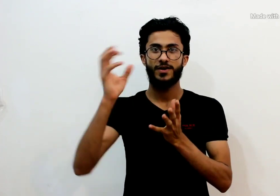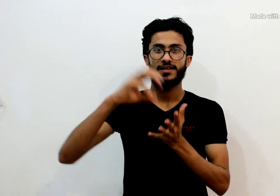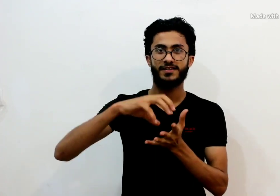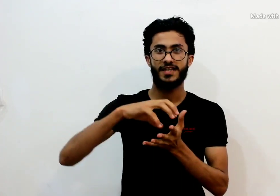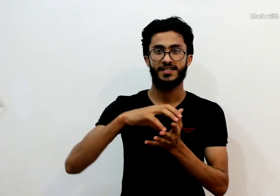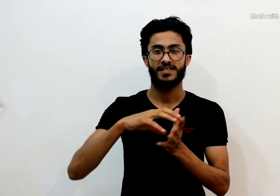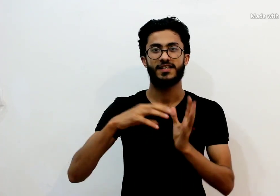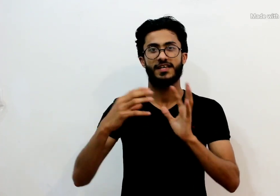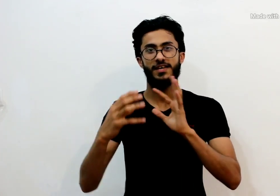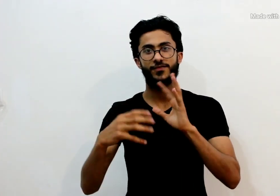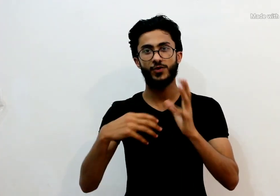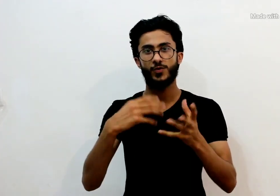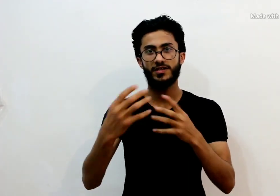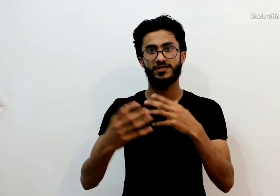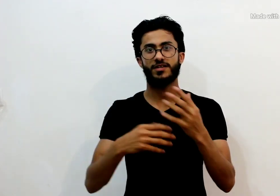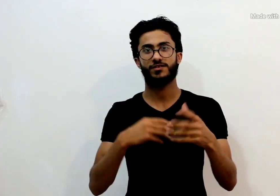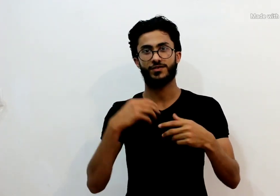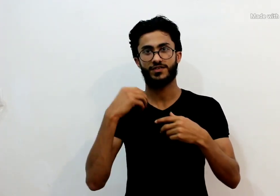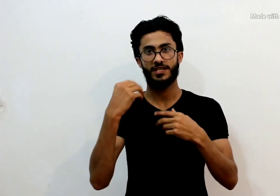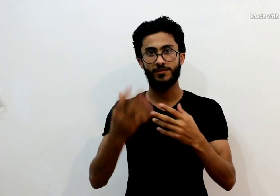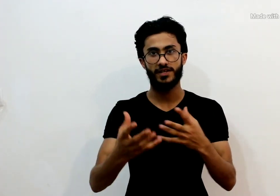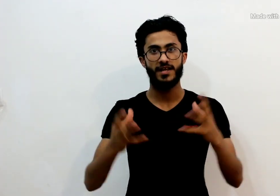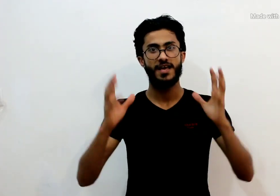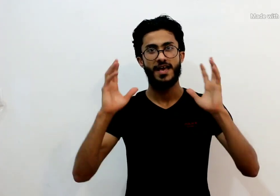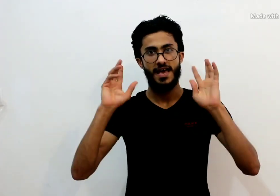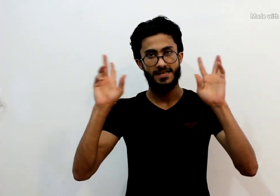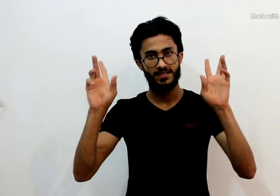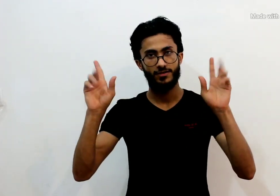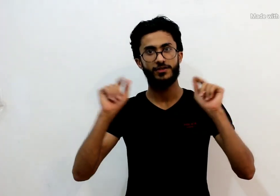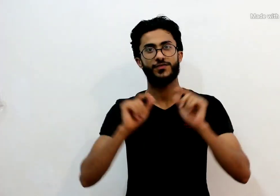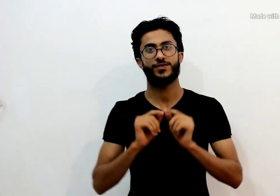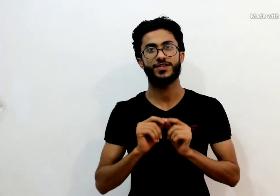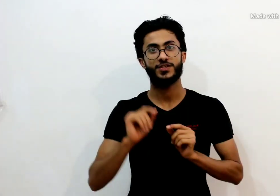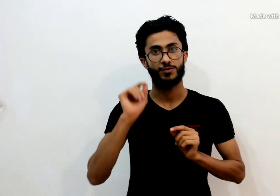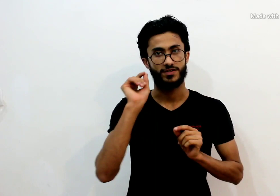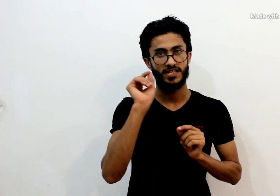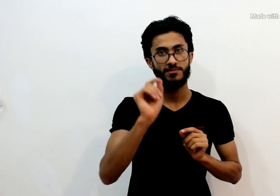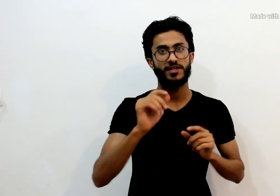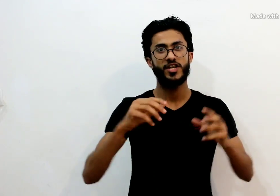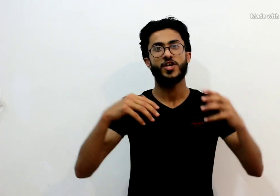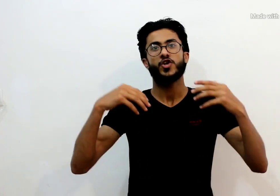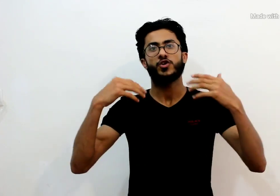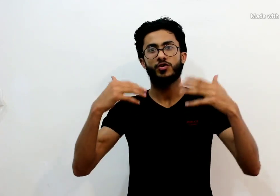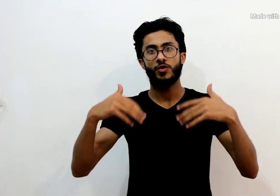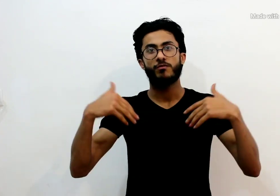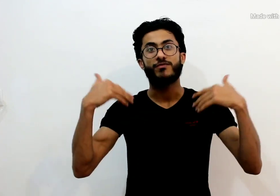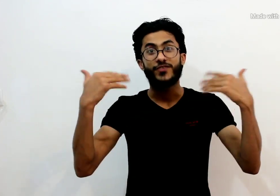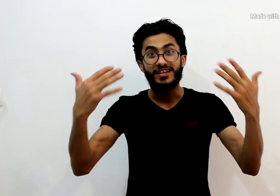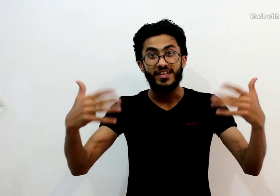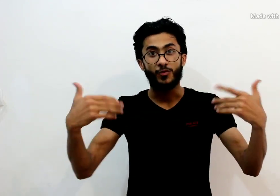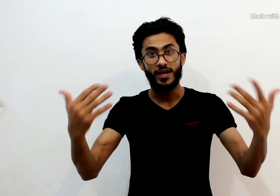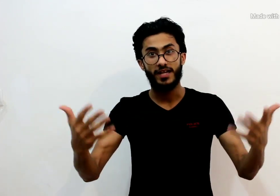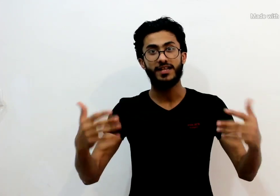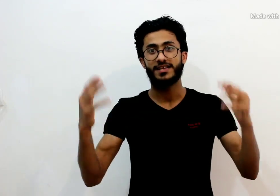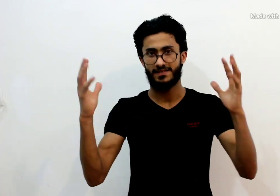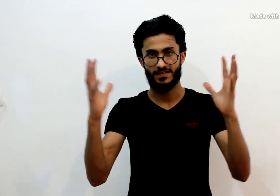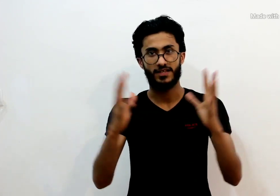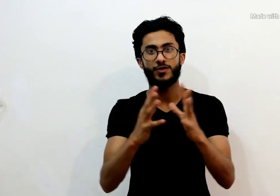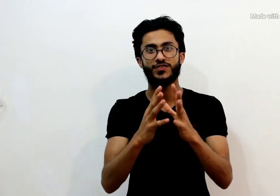one condition. If you want to talk to someone, as I told you first, with someone you know fairly well, is a close